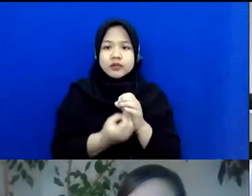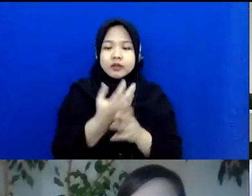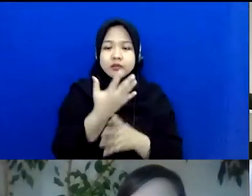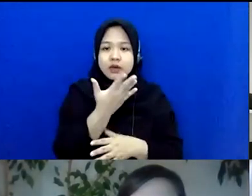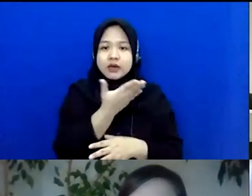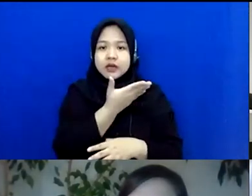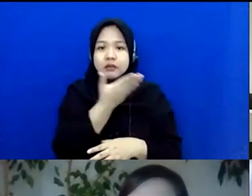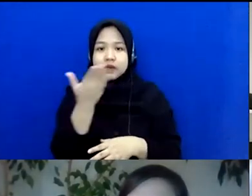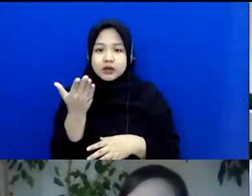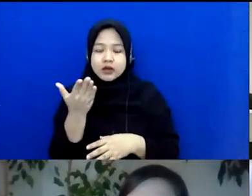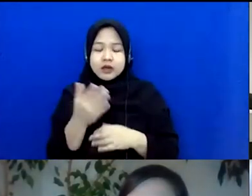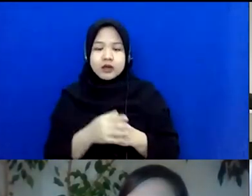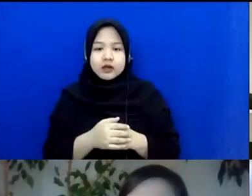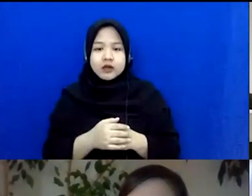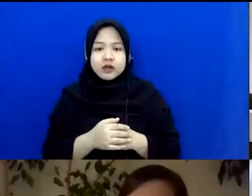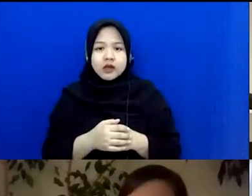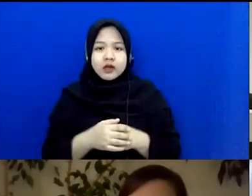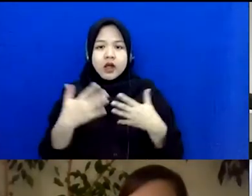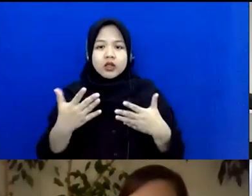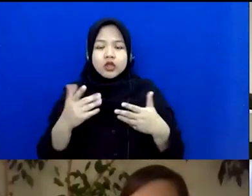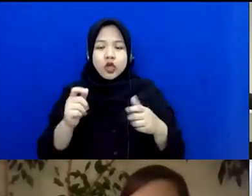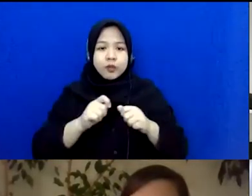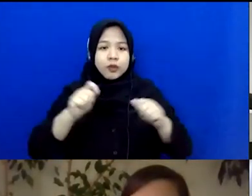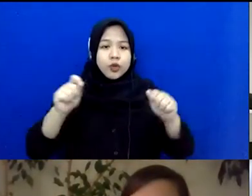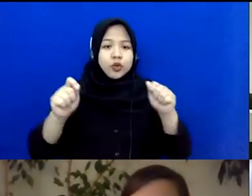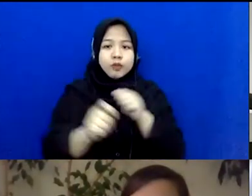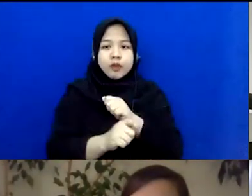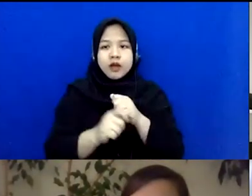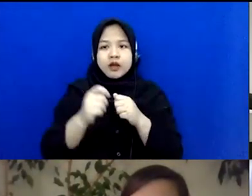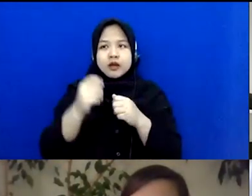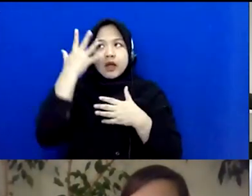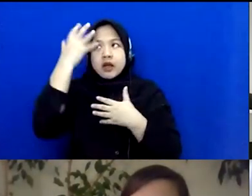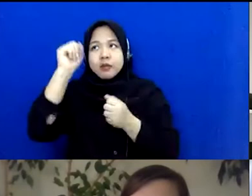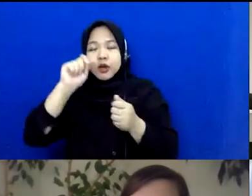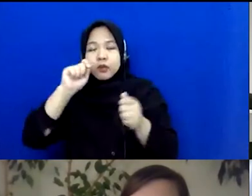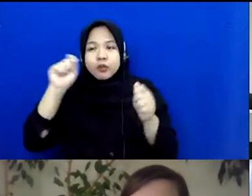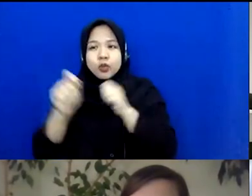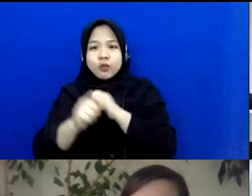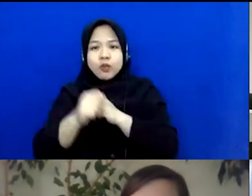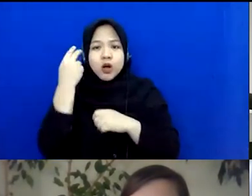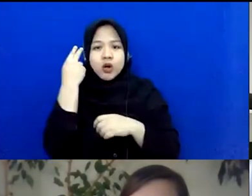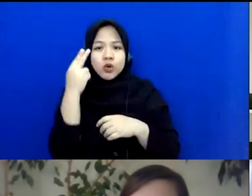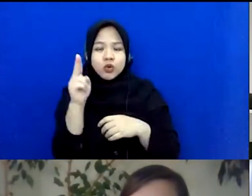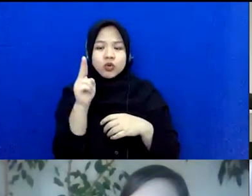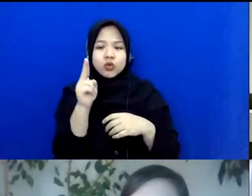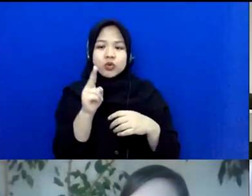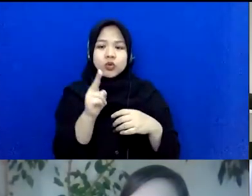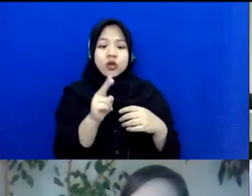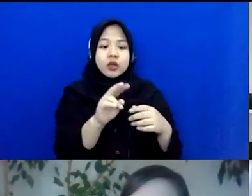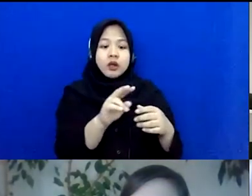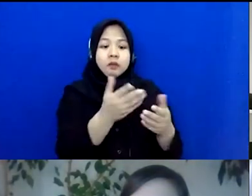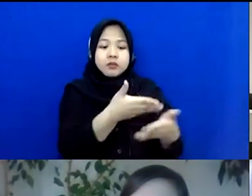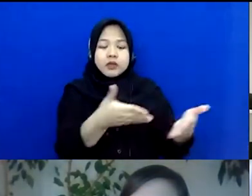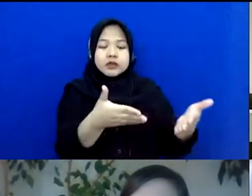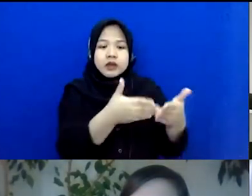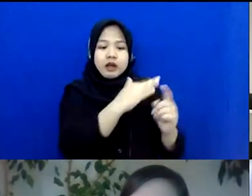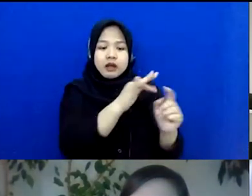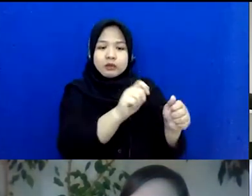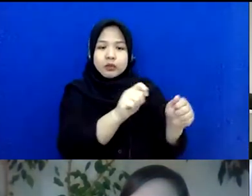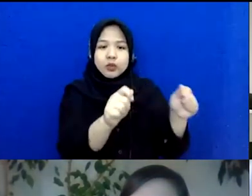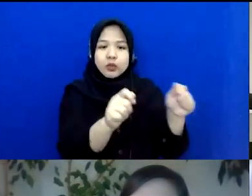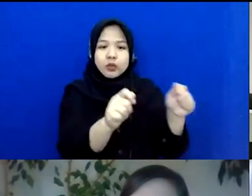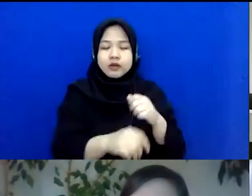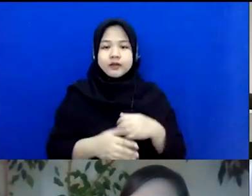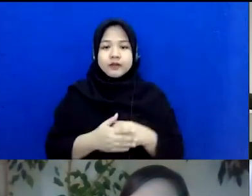And finally, the changes that you hope to make within this sphere of society. You know, for this second